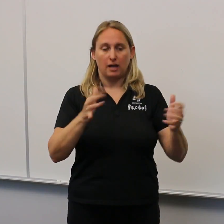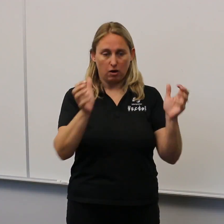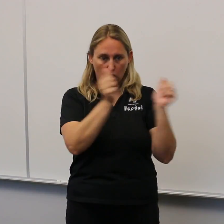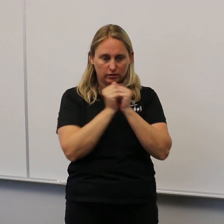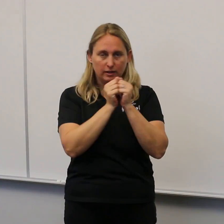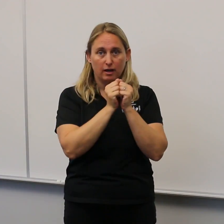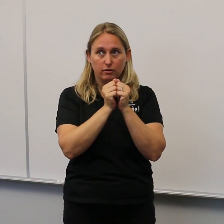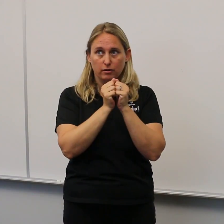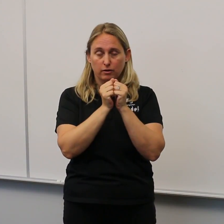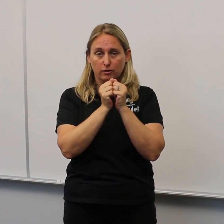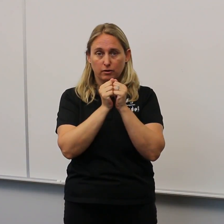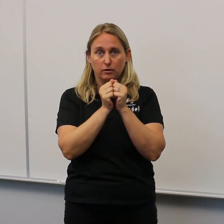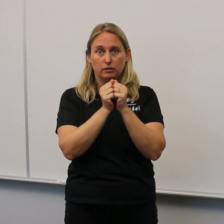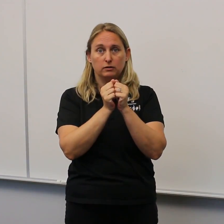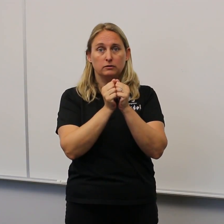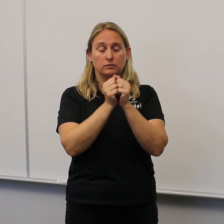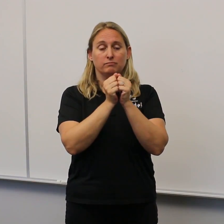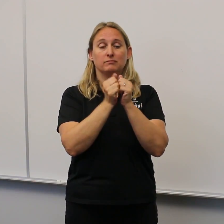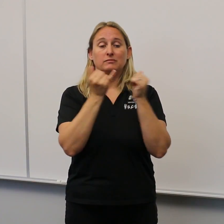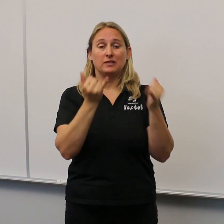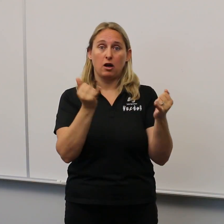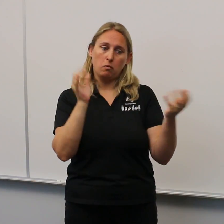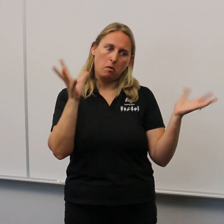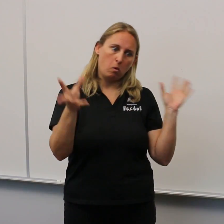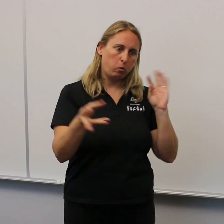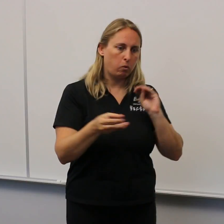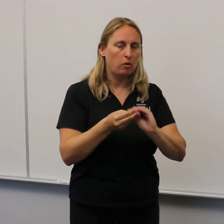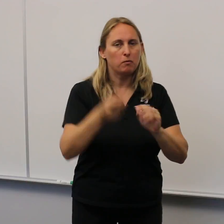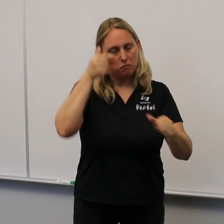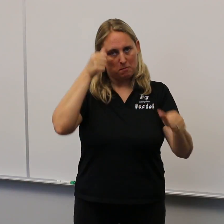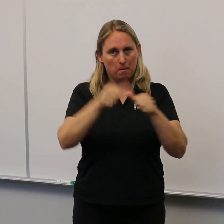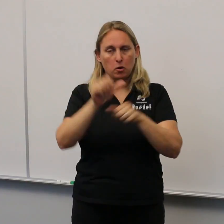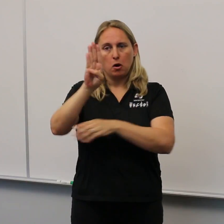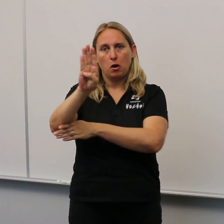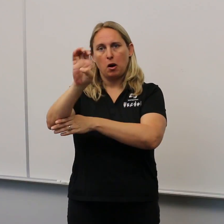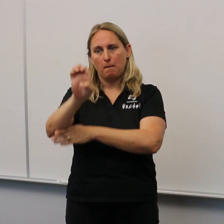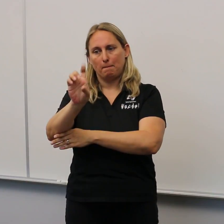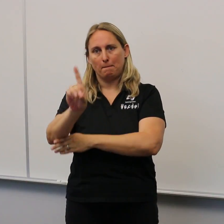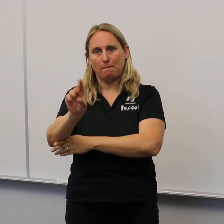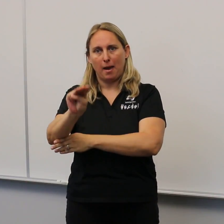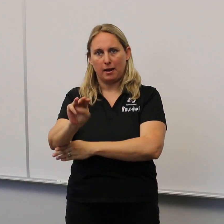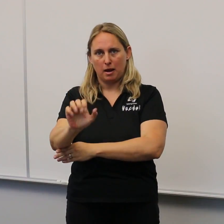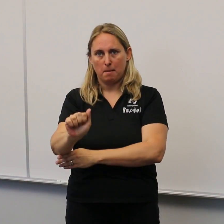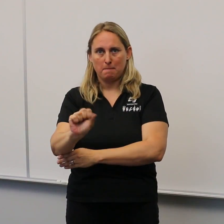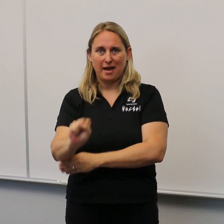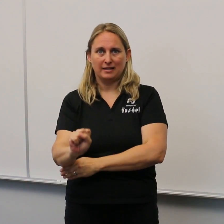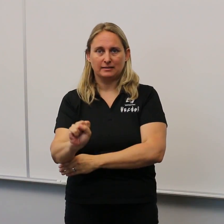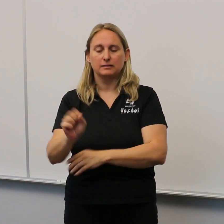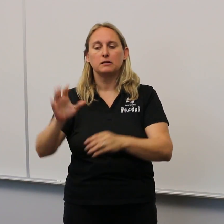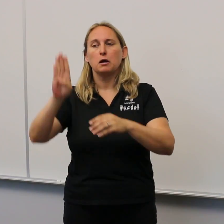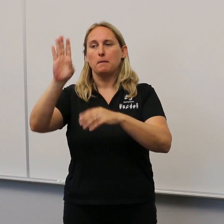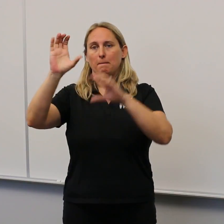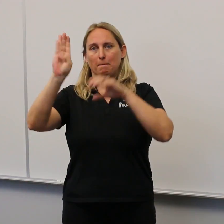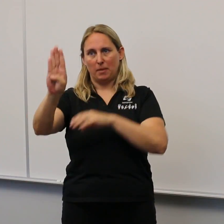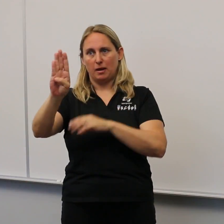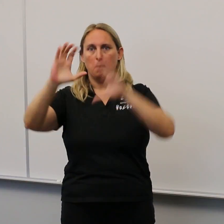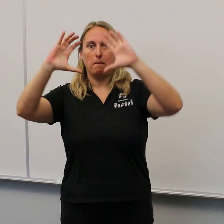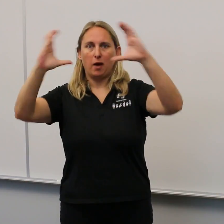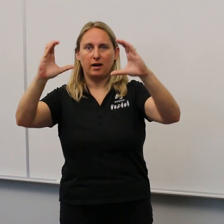when we put it all together, we need to remember BEDMAS. BEDMAS stands for brackets, exponents,